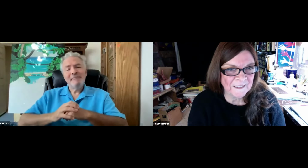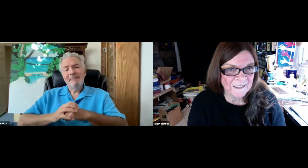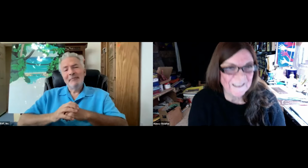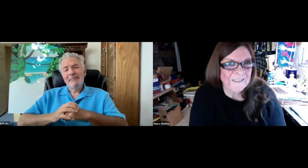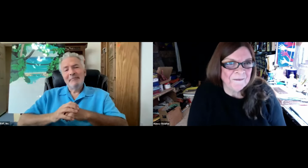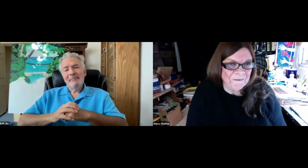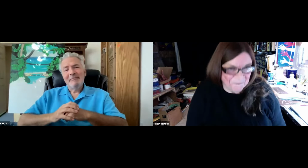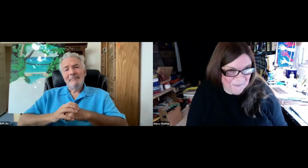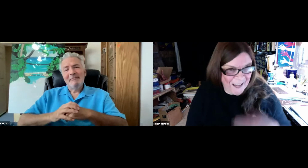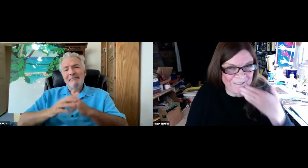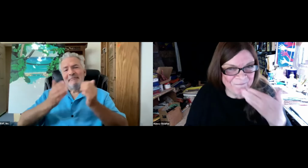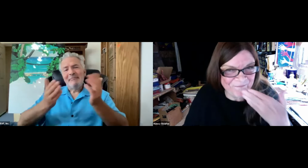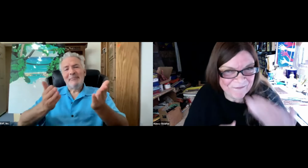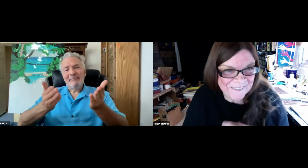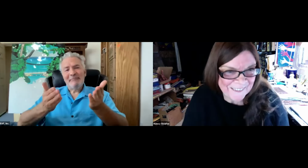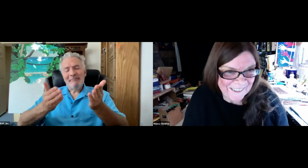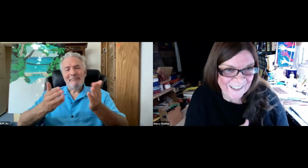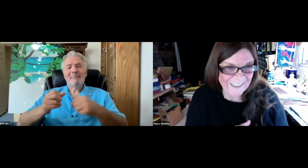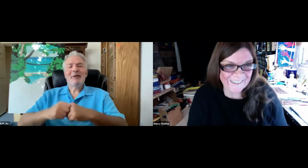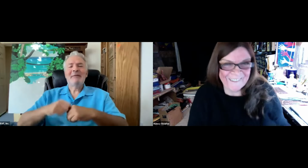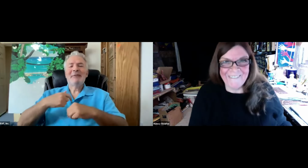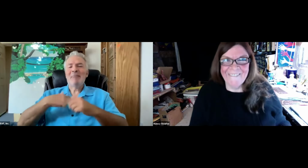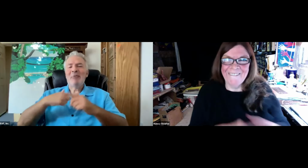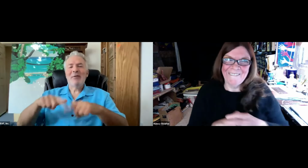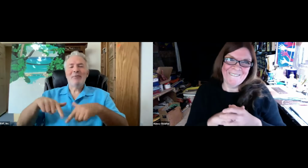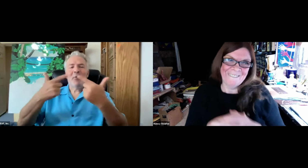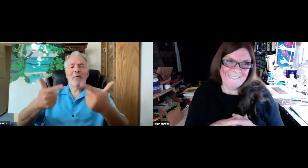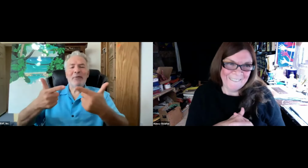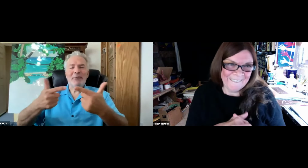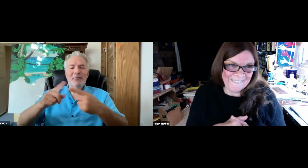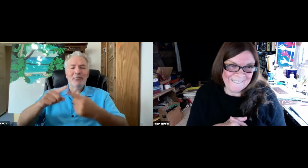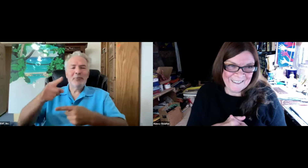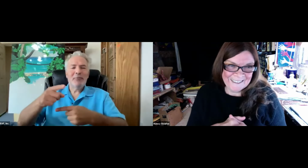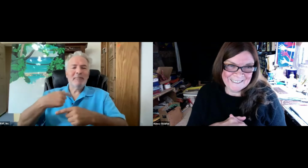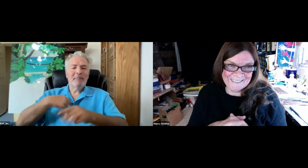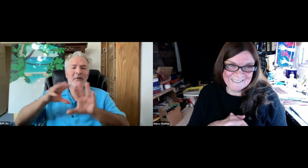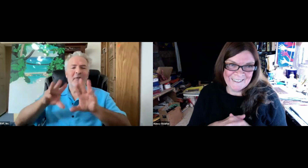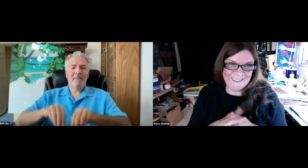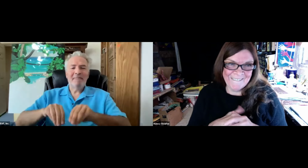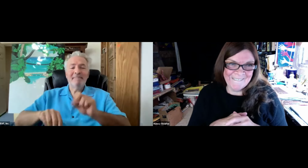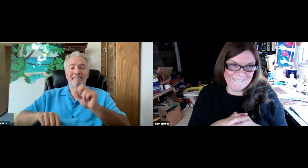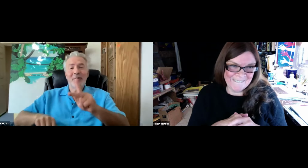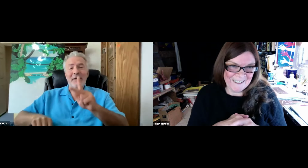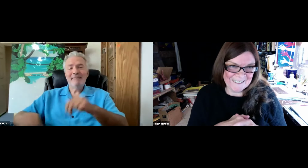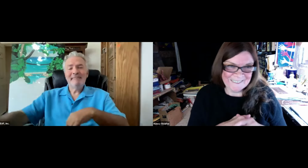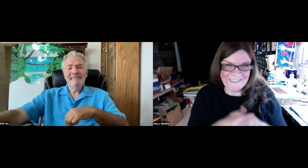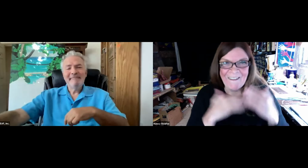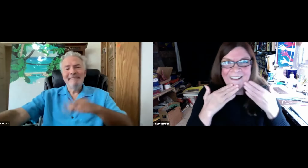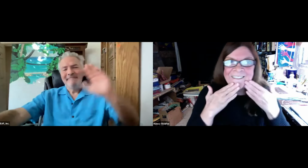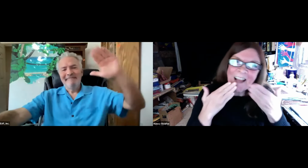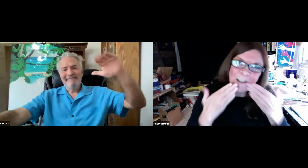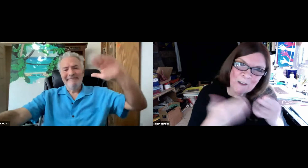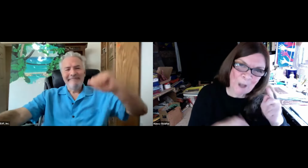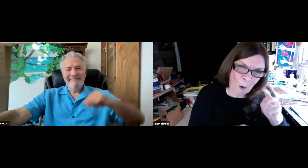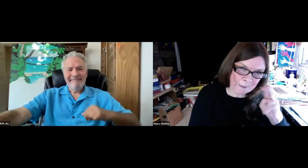thrilled to see this presentation. Deaf artists. I'm going to turn it on over to Nancy